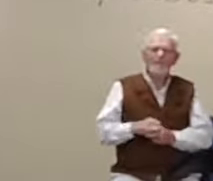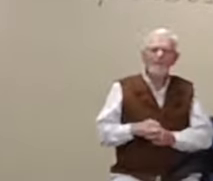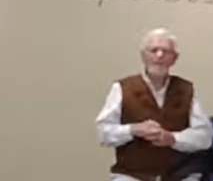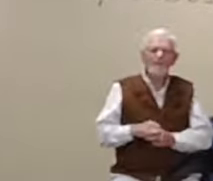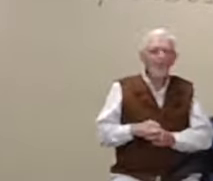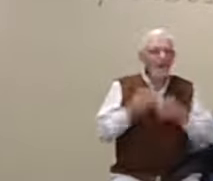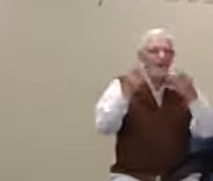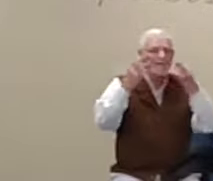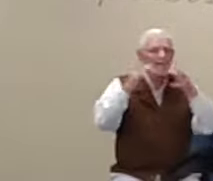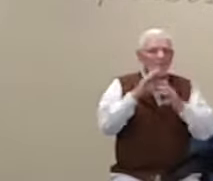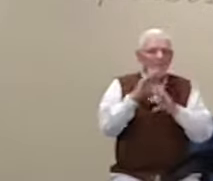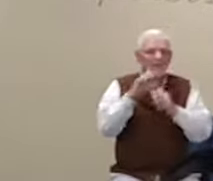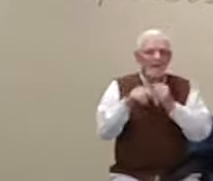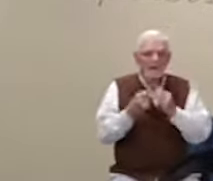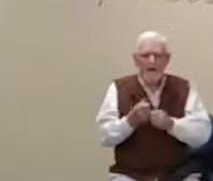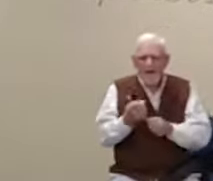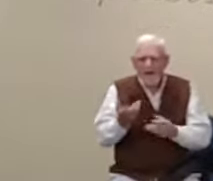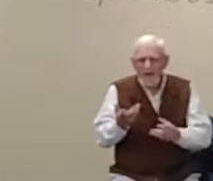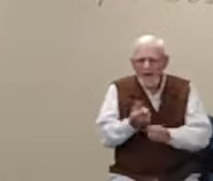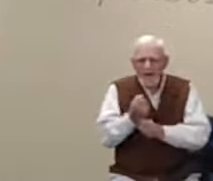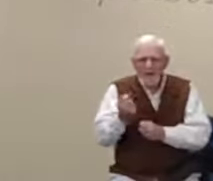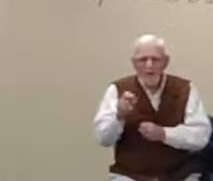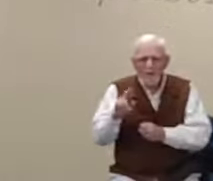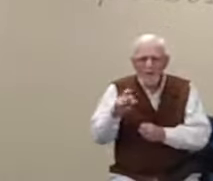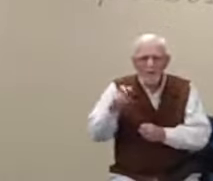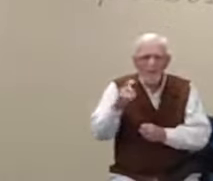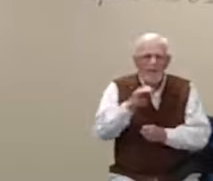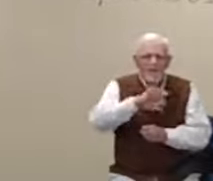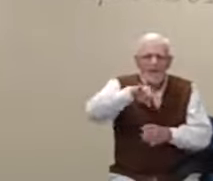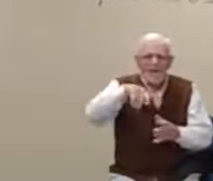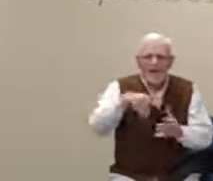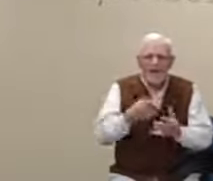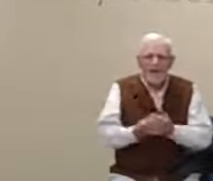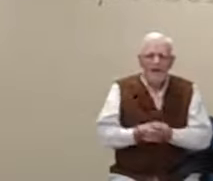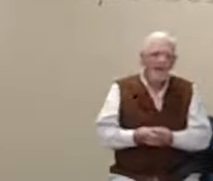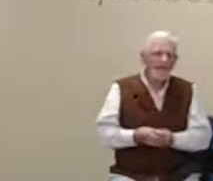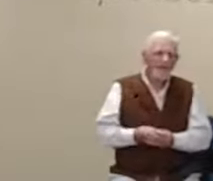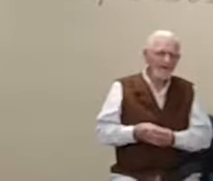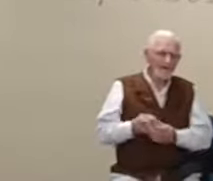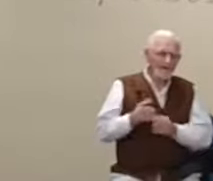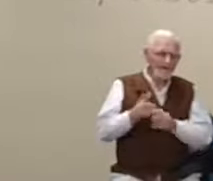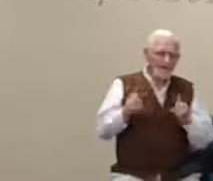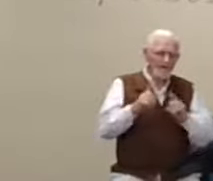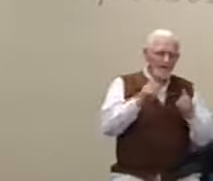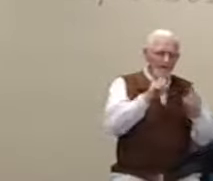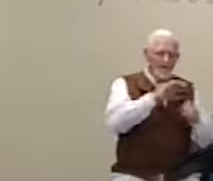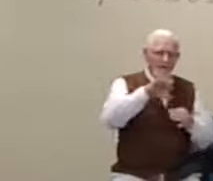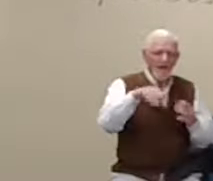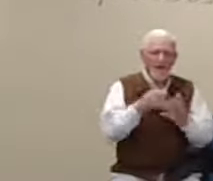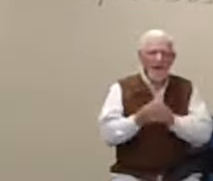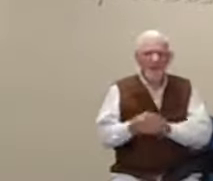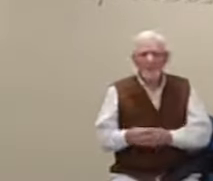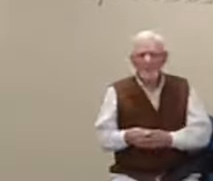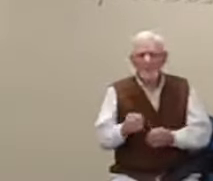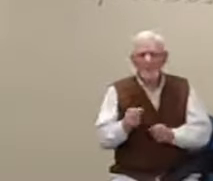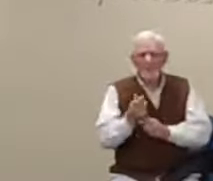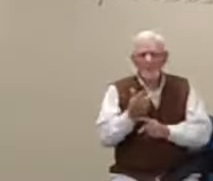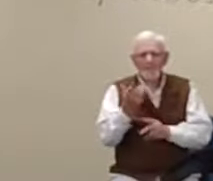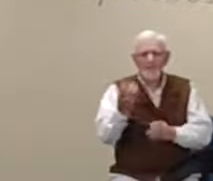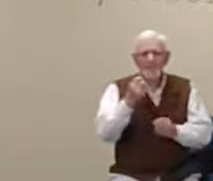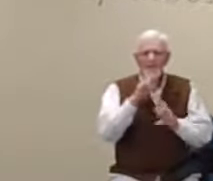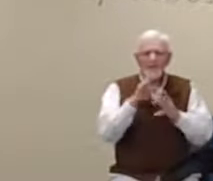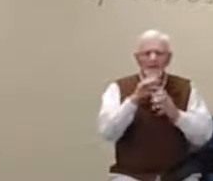Now, I'm not talking about let's get rid of all distinctions and let's break down all the barriers. I'm not talking